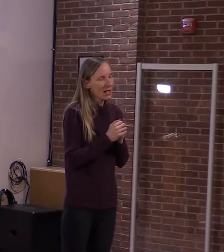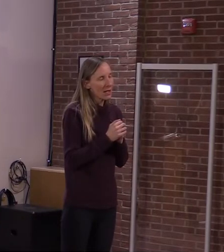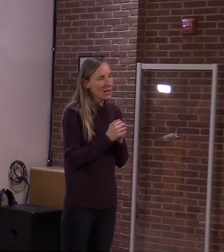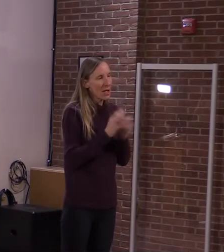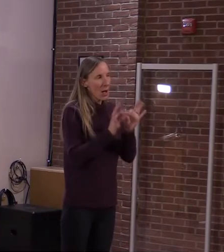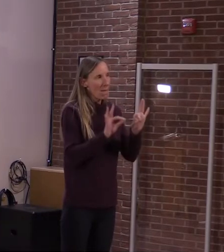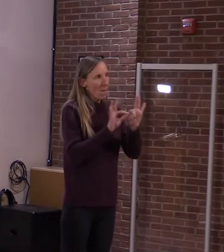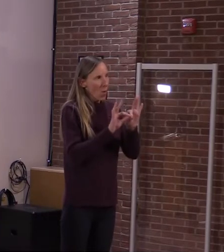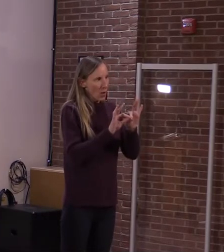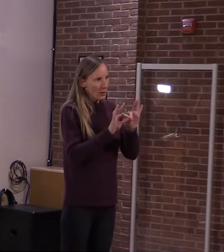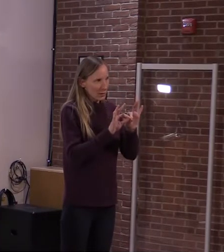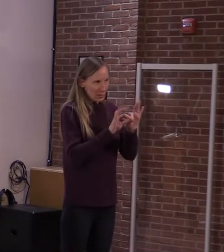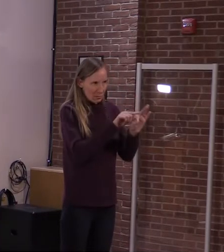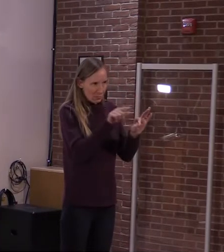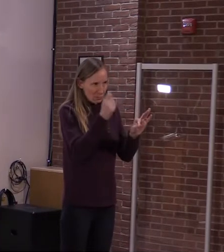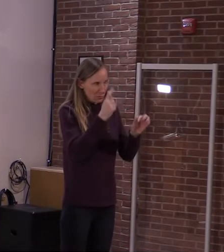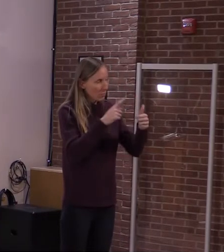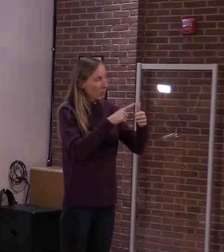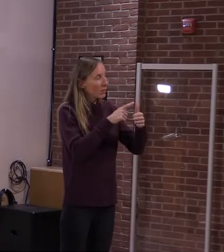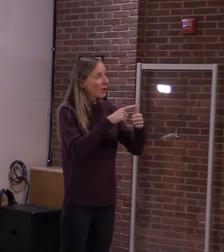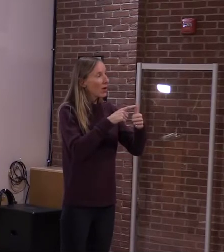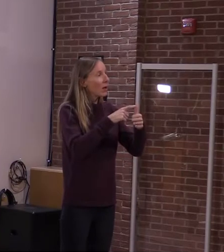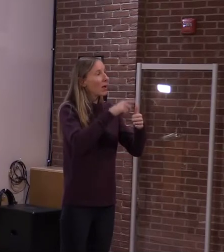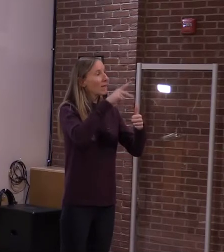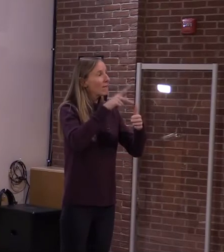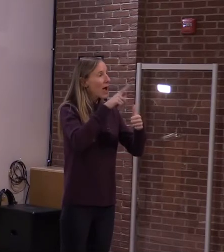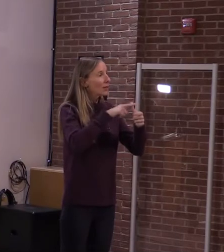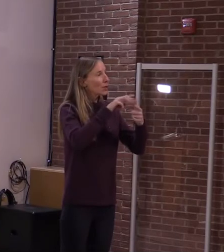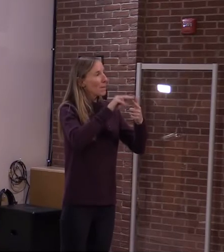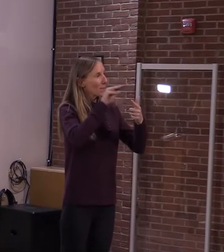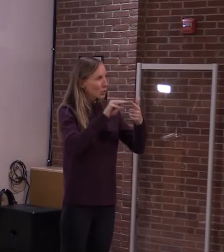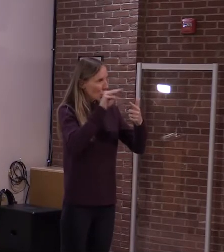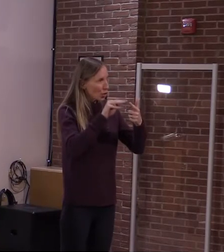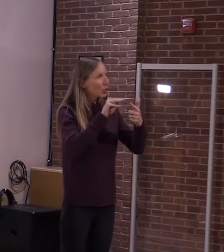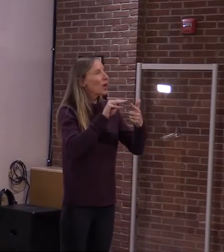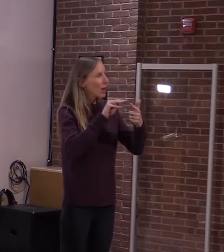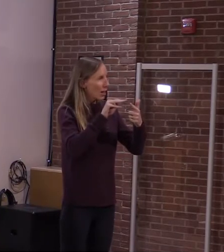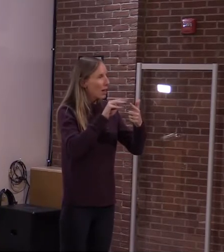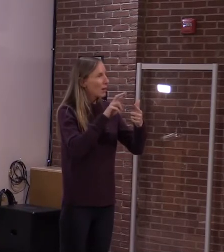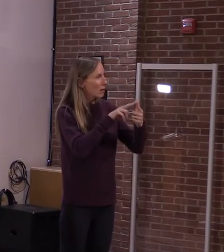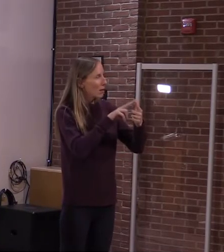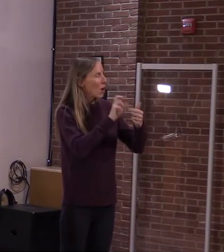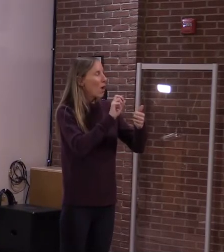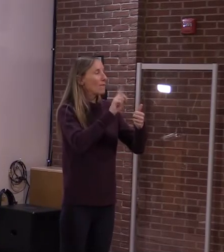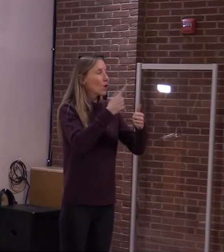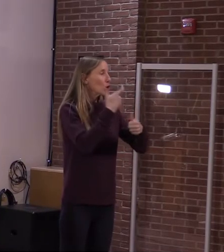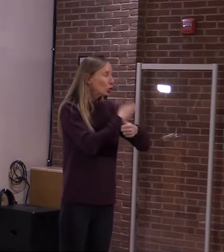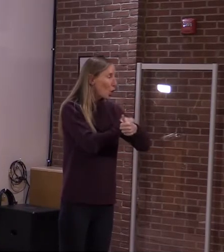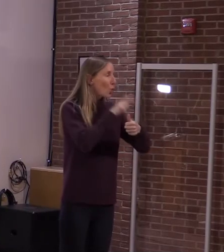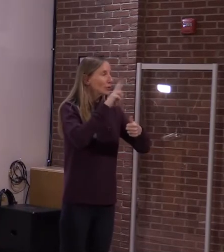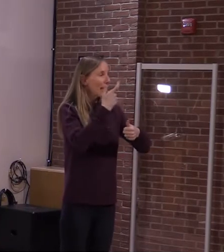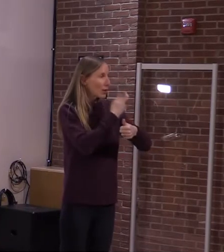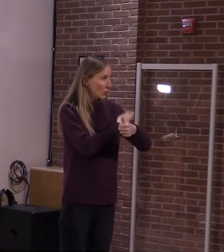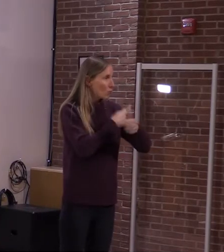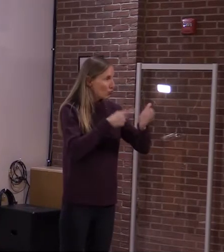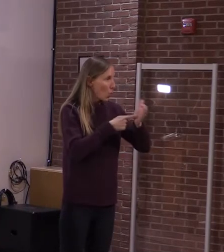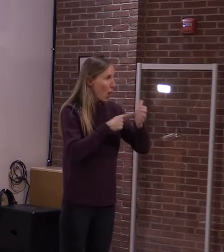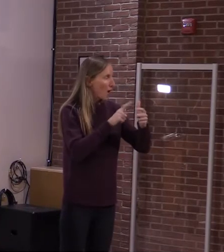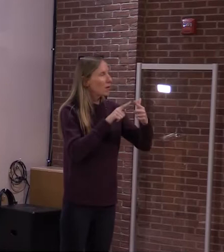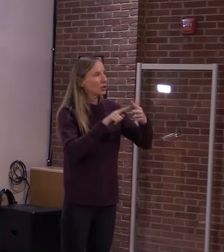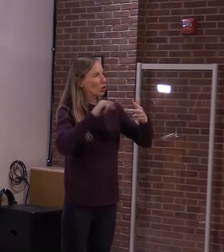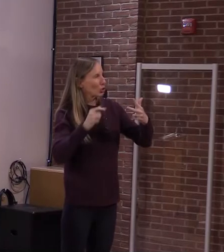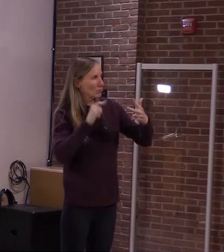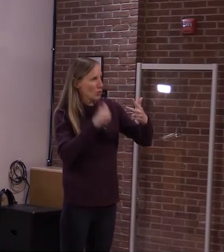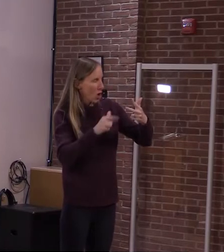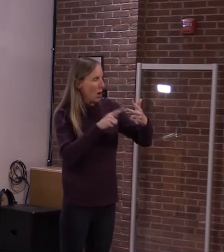Moderna and Pfizer has first and second dose. So if these college students